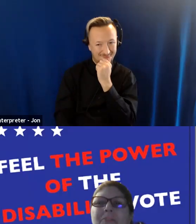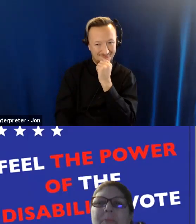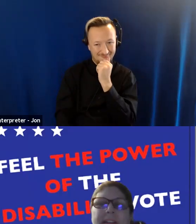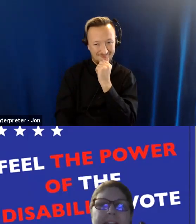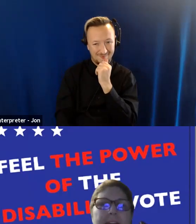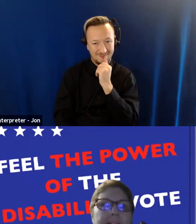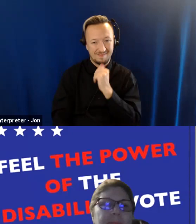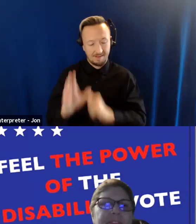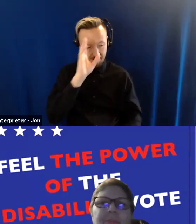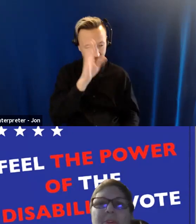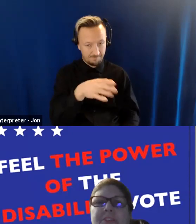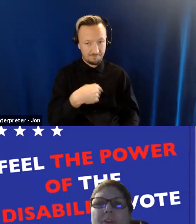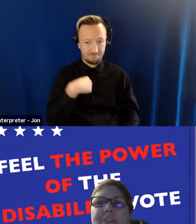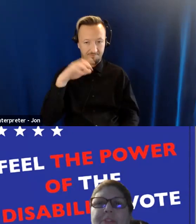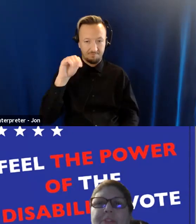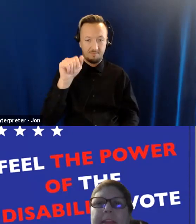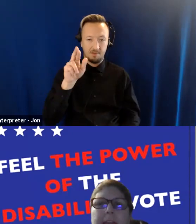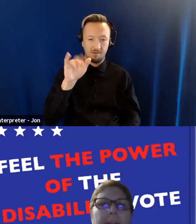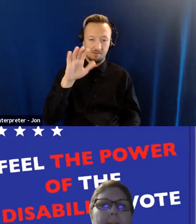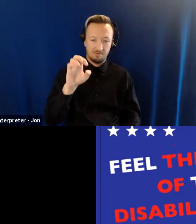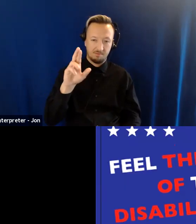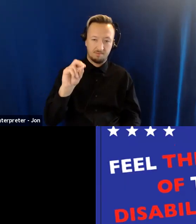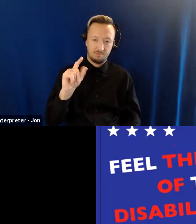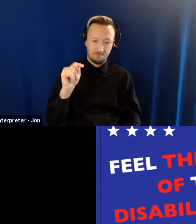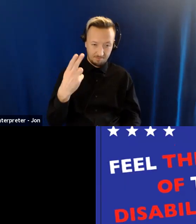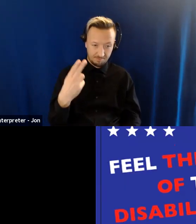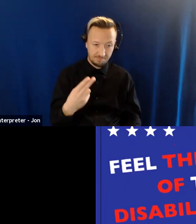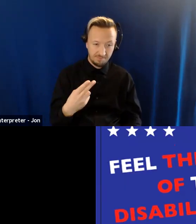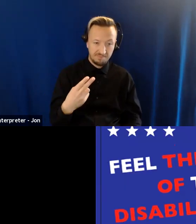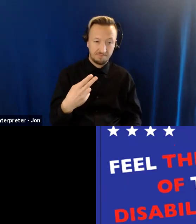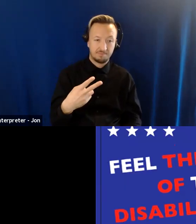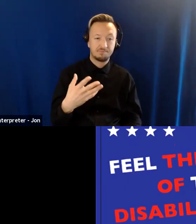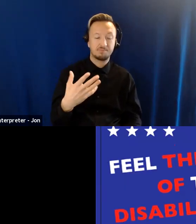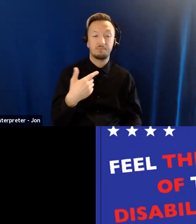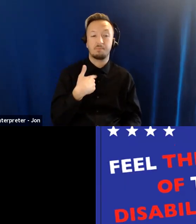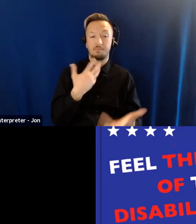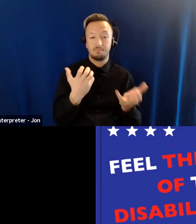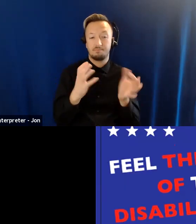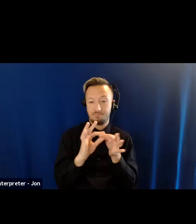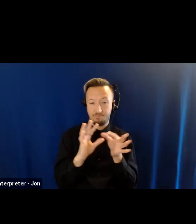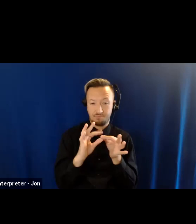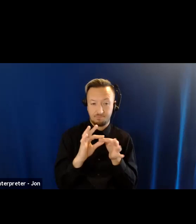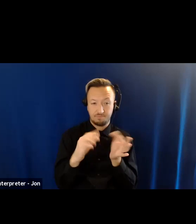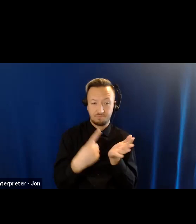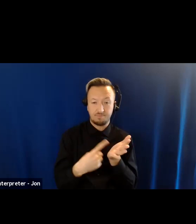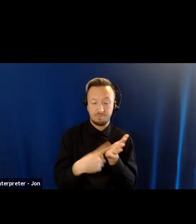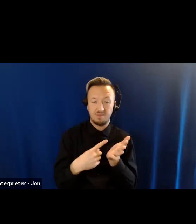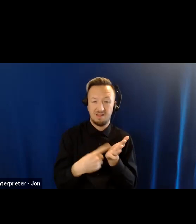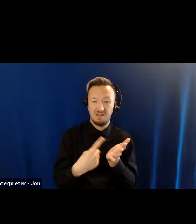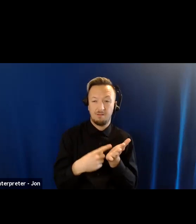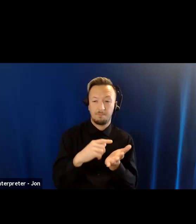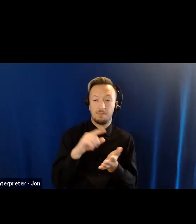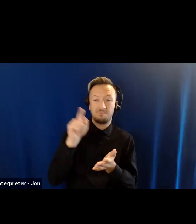Hi, everybody. This is Marcy Roth speaking, and I'm going to talk specifically about the Centers for Medicare